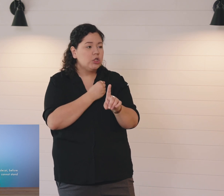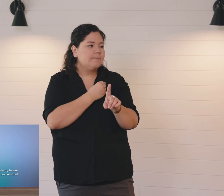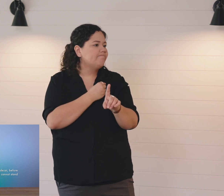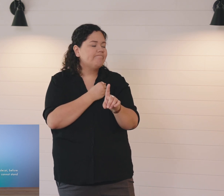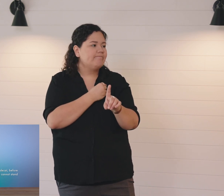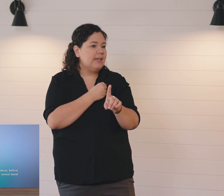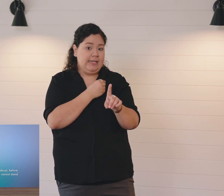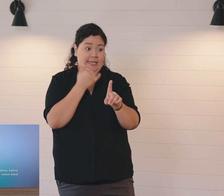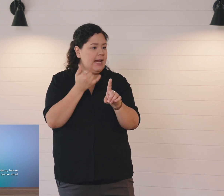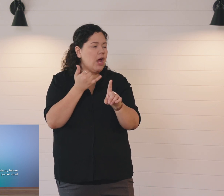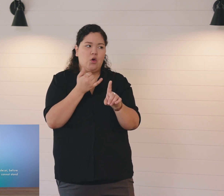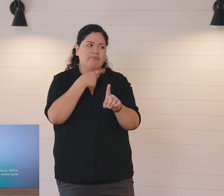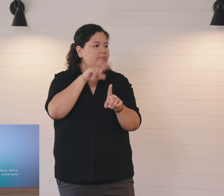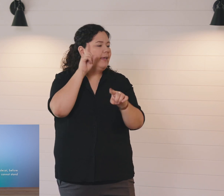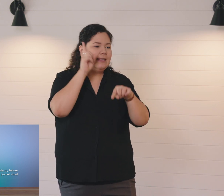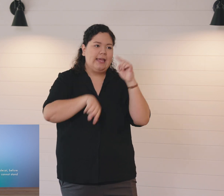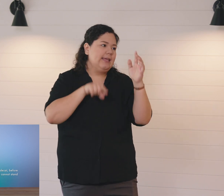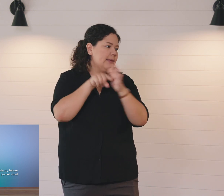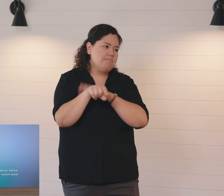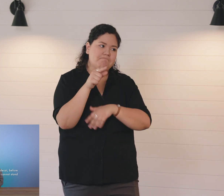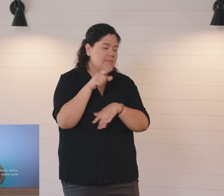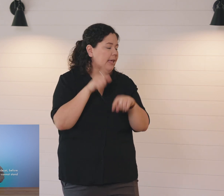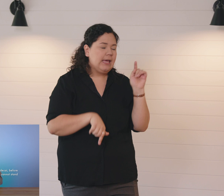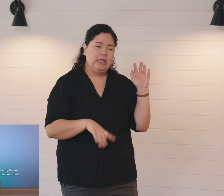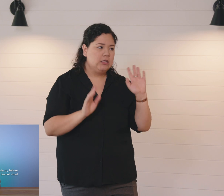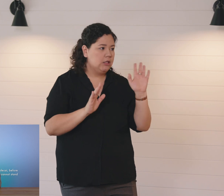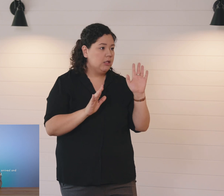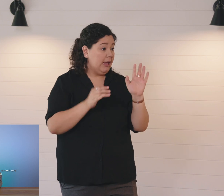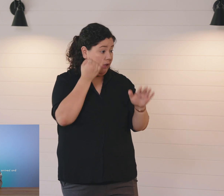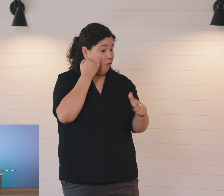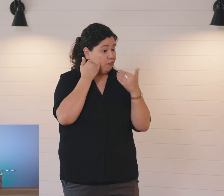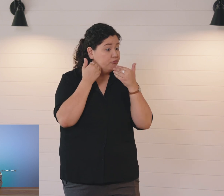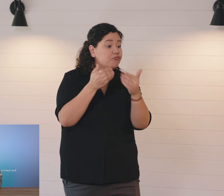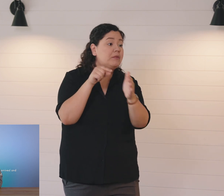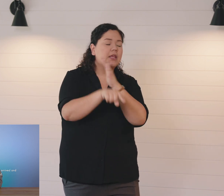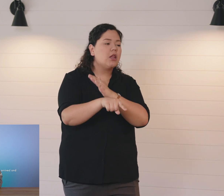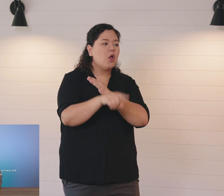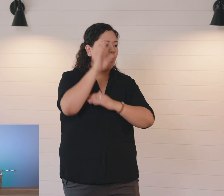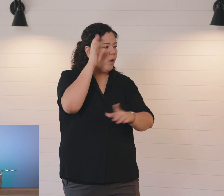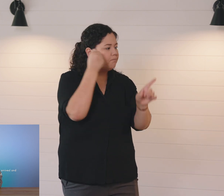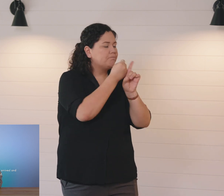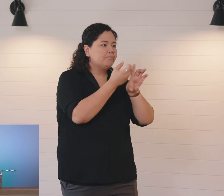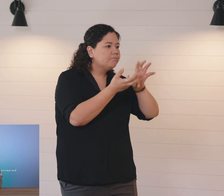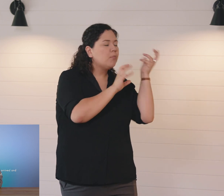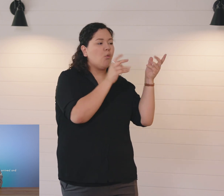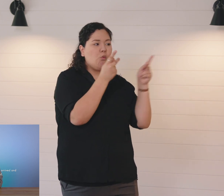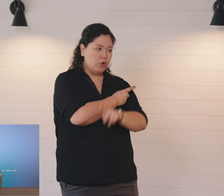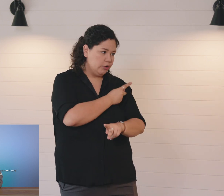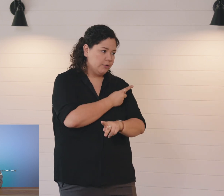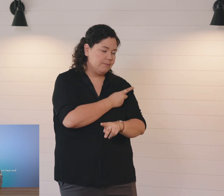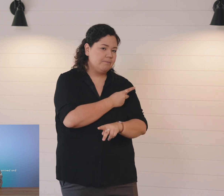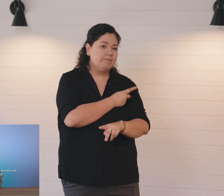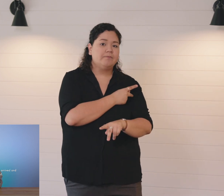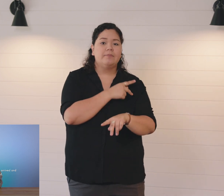you cannot stand against him. You will surely come to ruin." And while they were still talking with him, the king's eunuchs